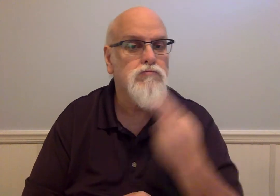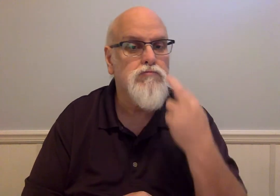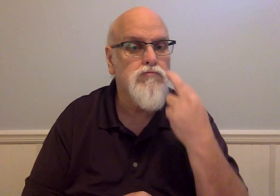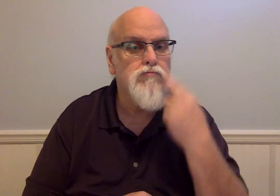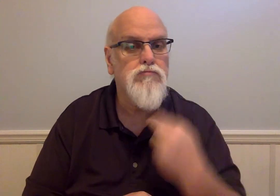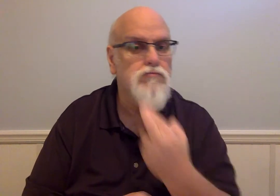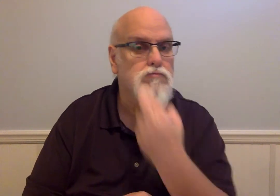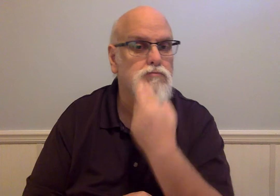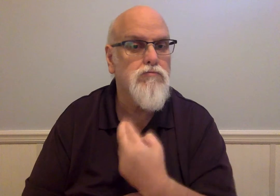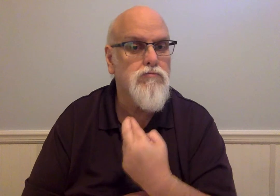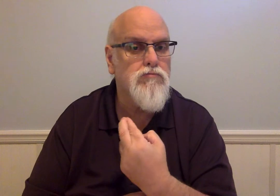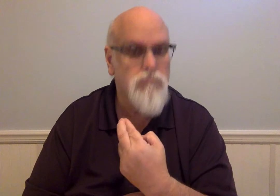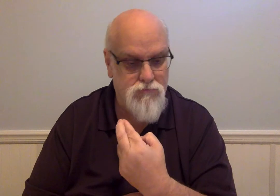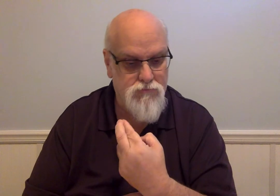for restaurant.